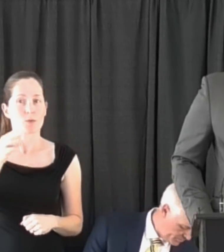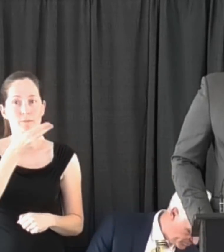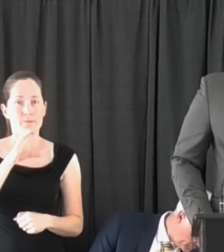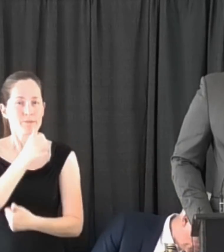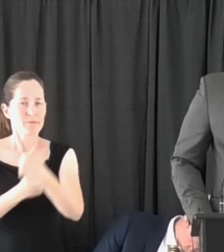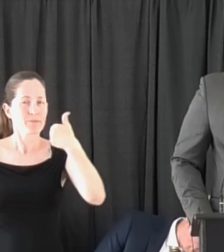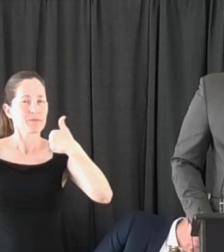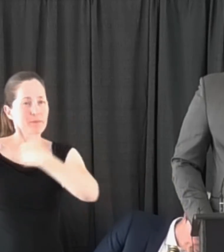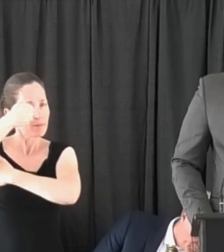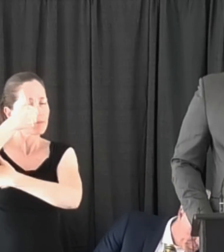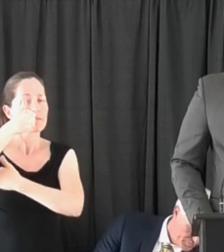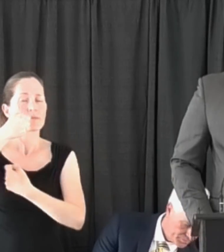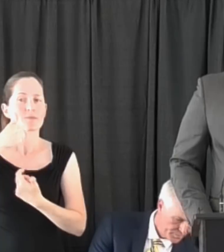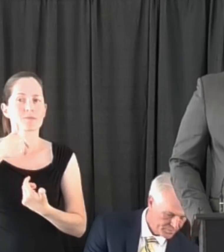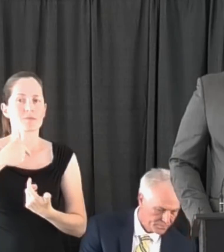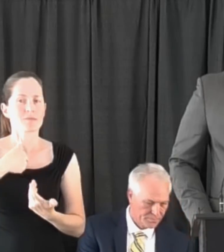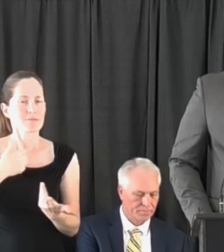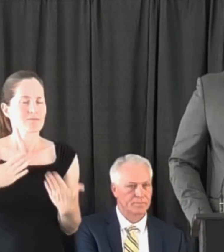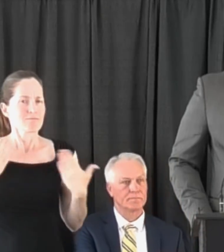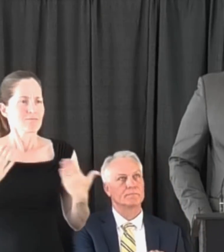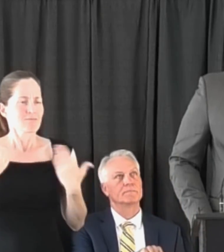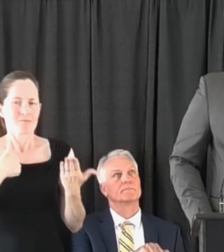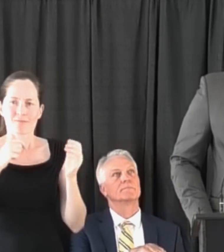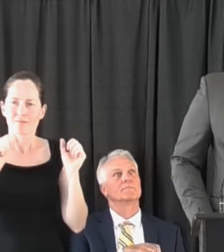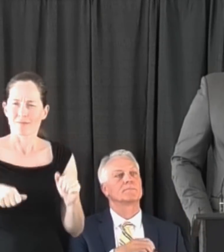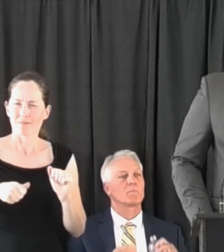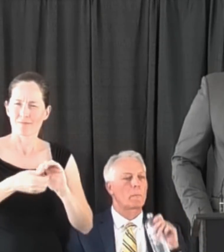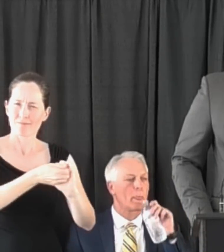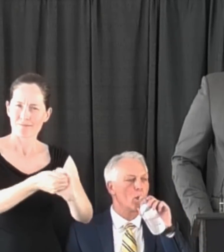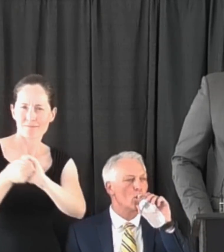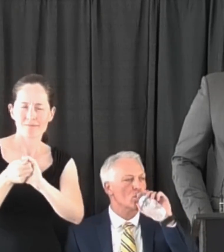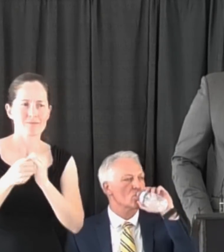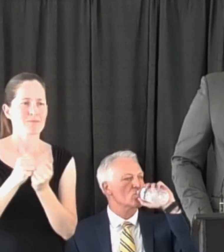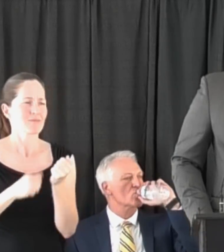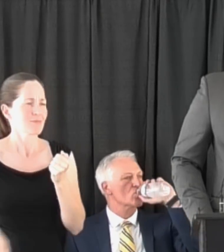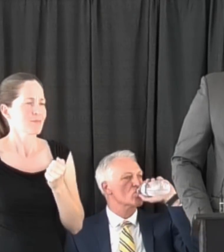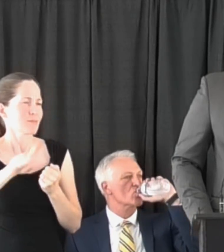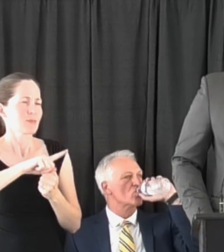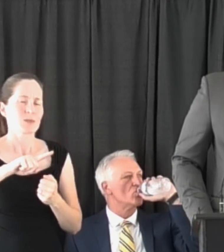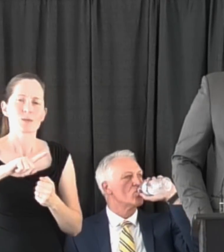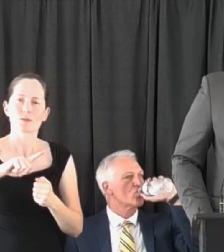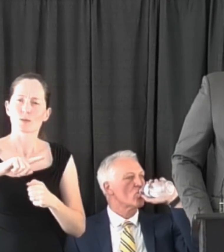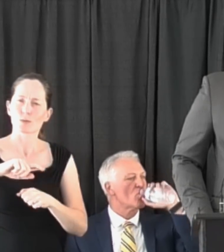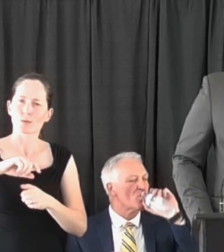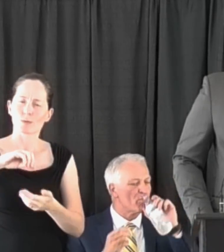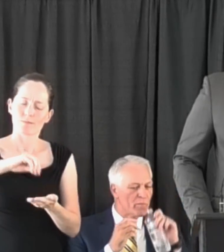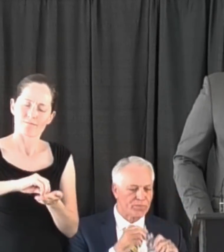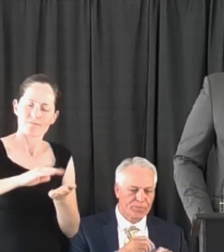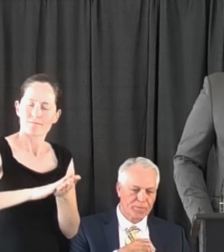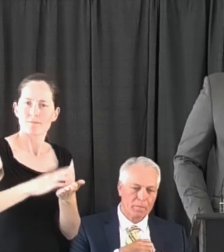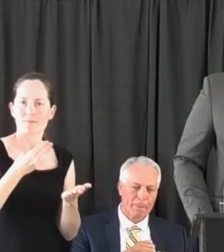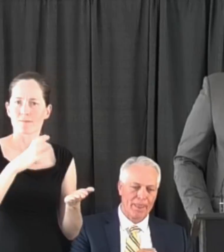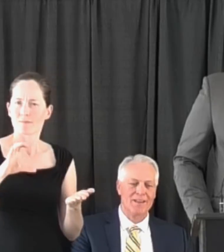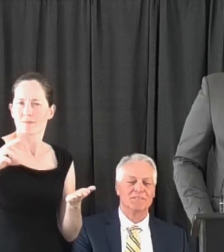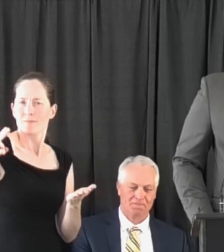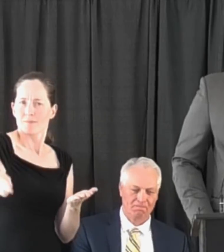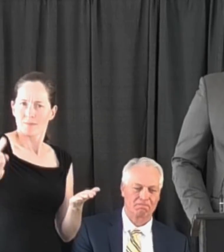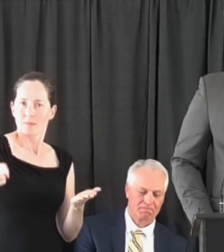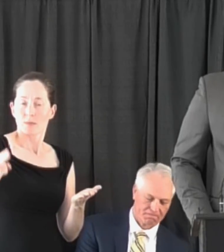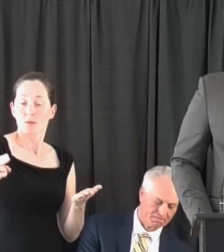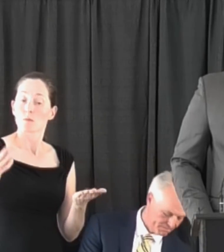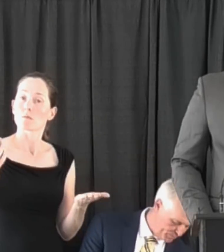you, write that next chapter in Howard County's history, so that 175 years from